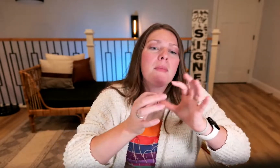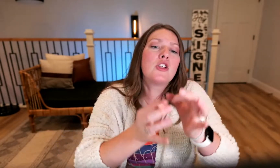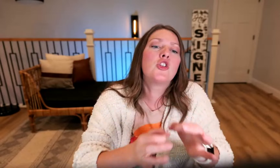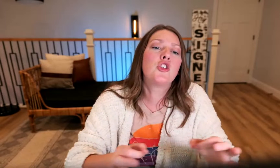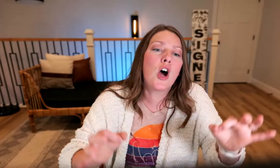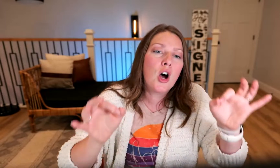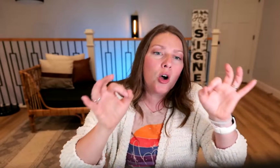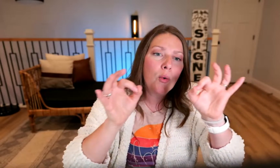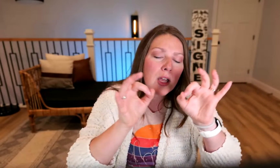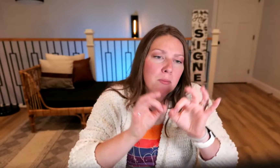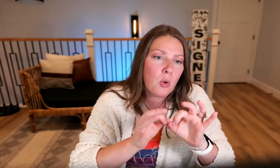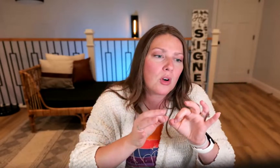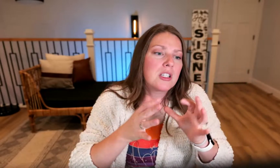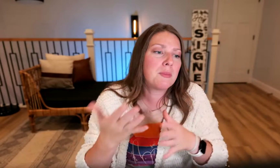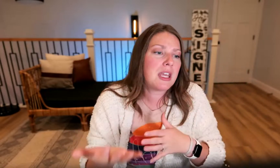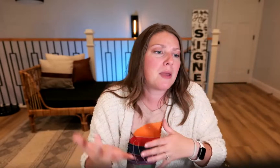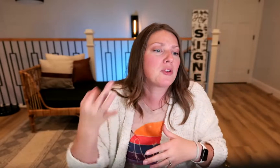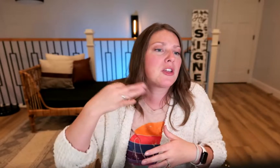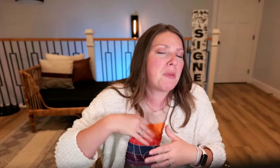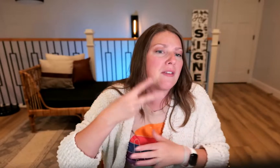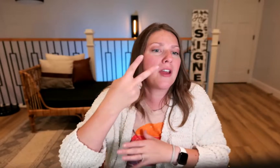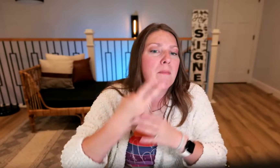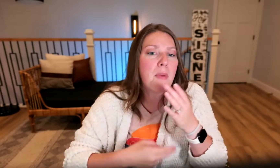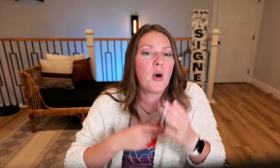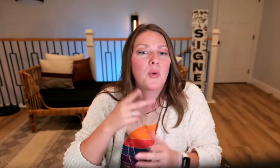is so important to be able to benefit both